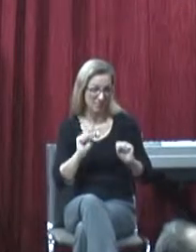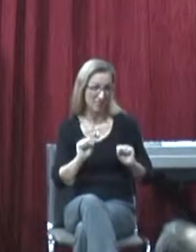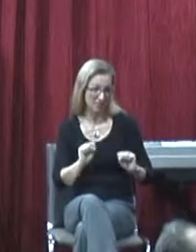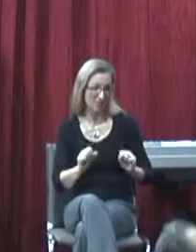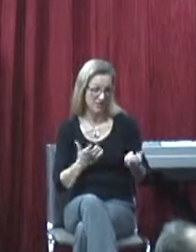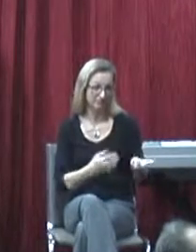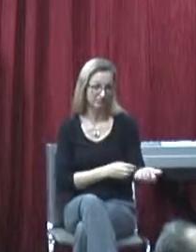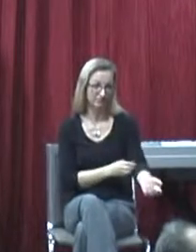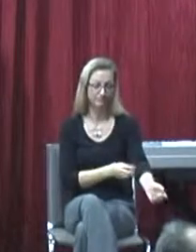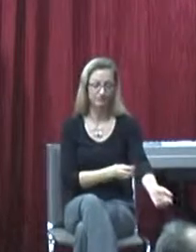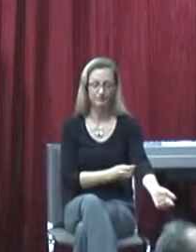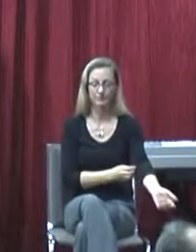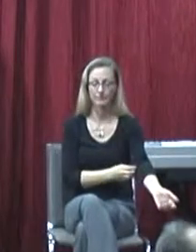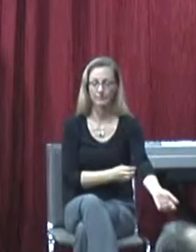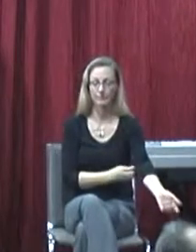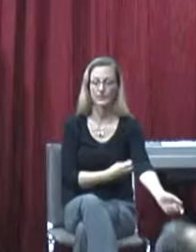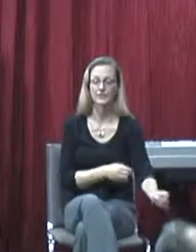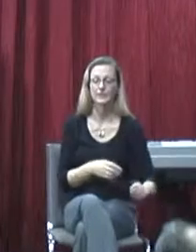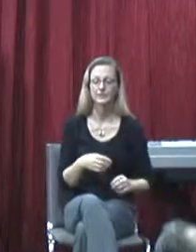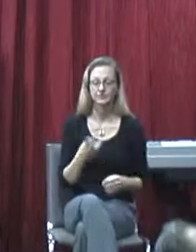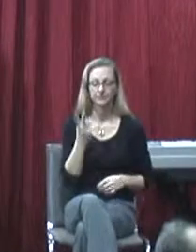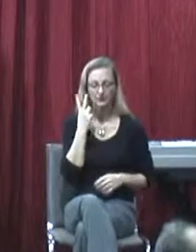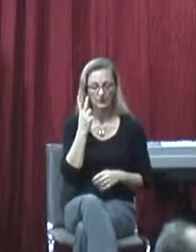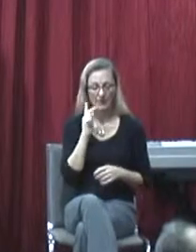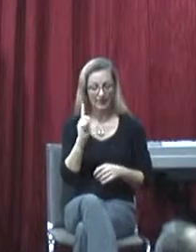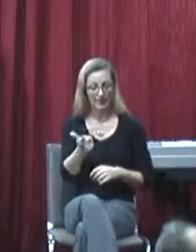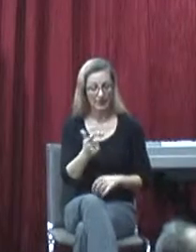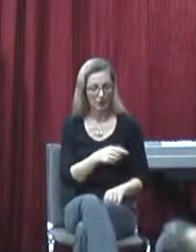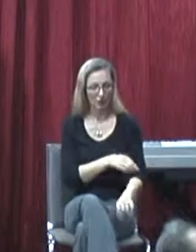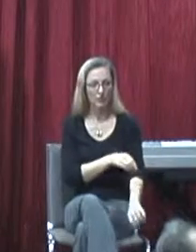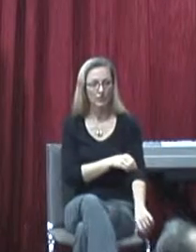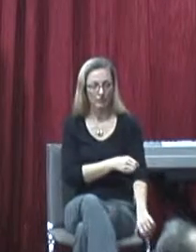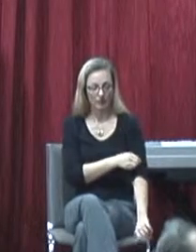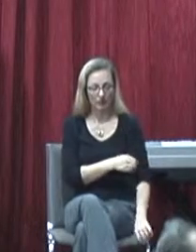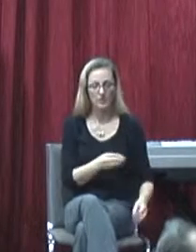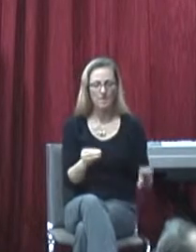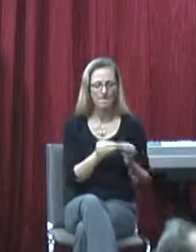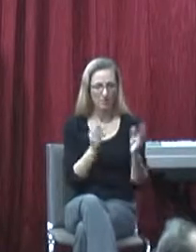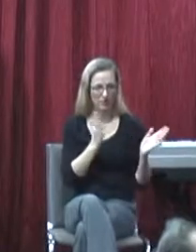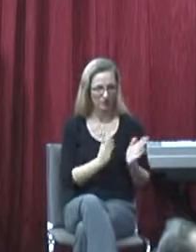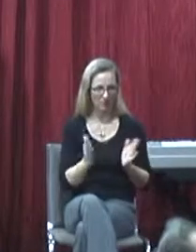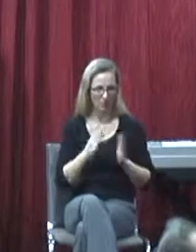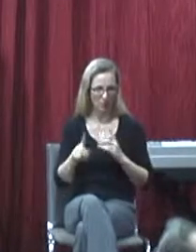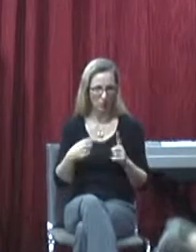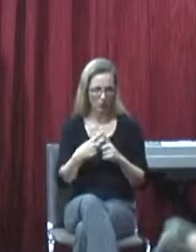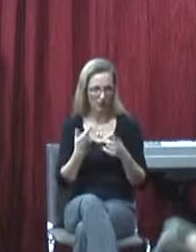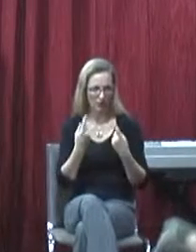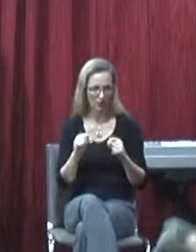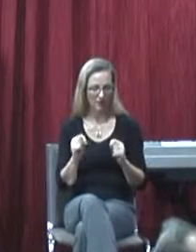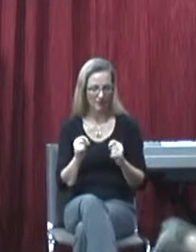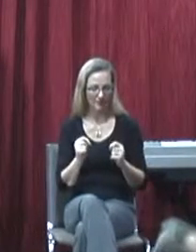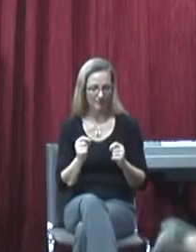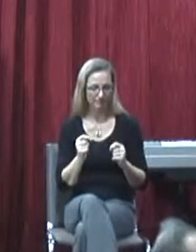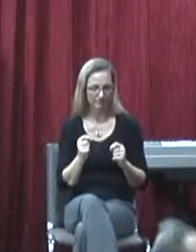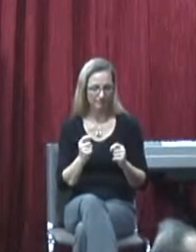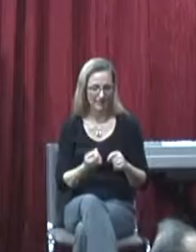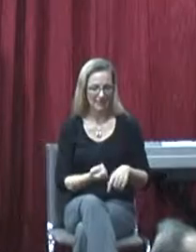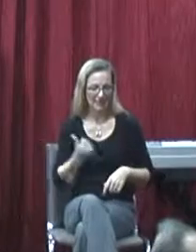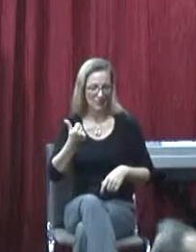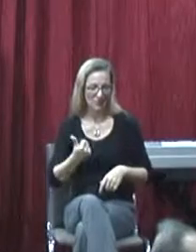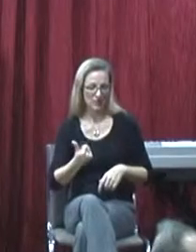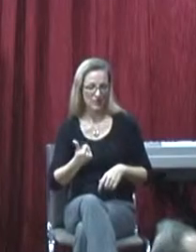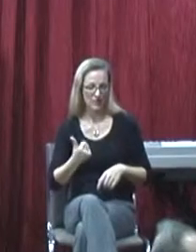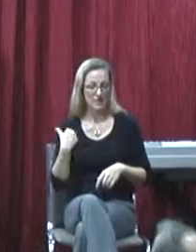in Genesis, this is a precursor to that same later scheming when they did try to do away with their younger